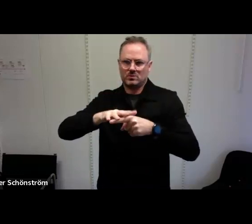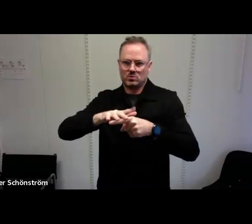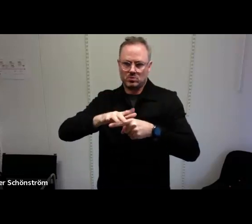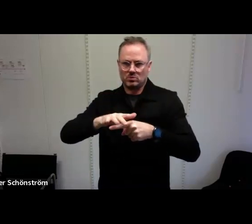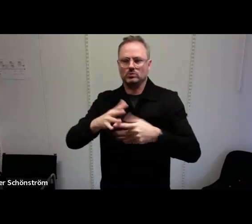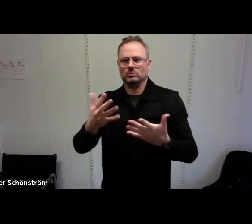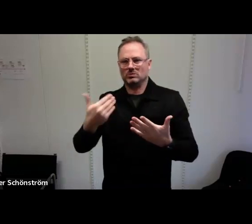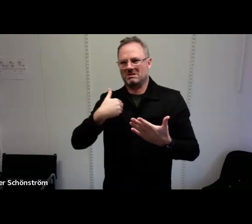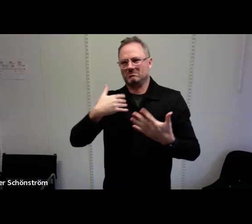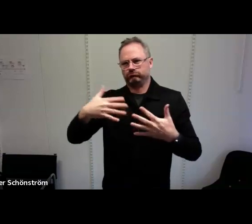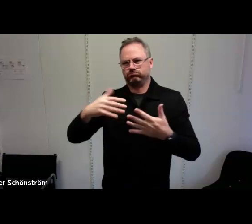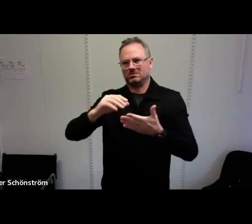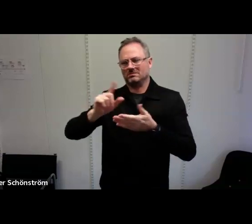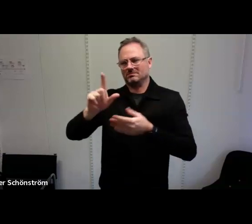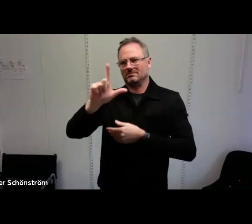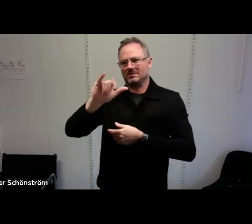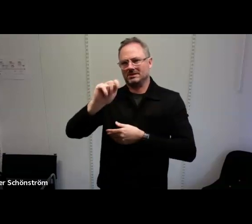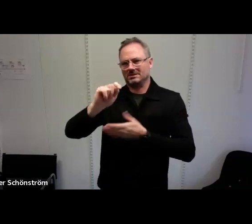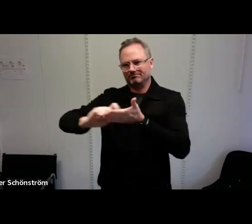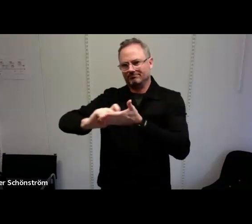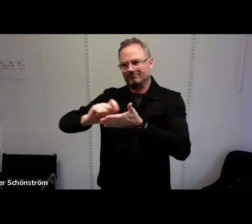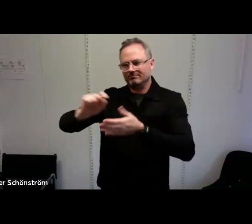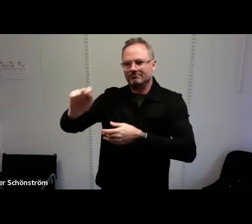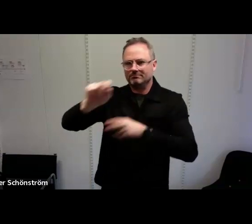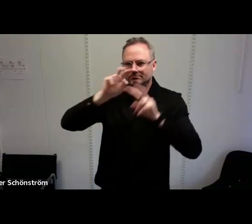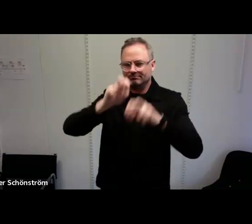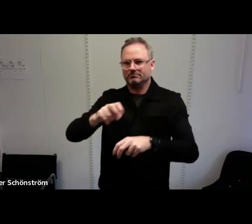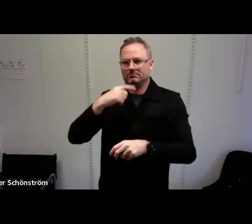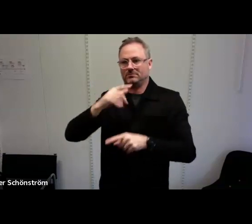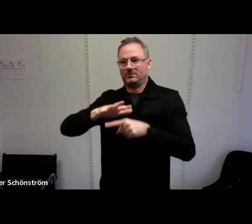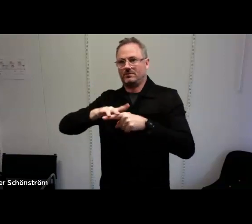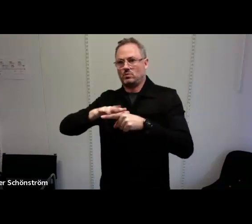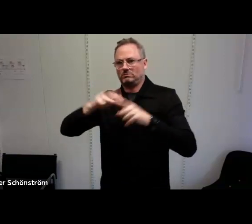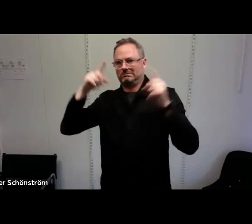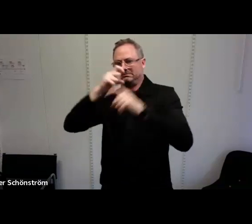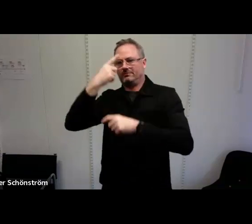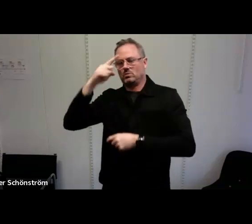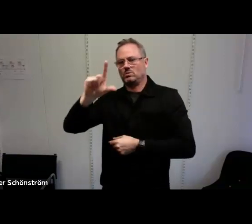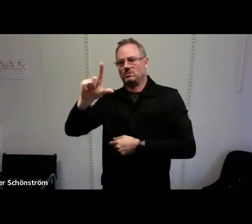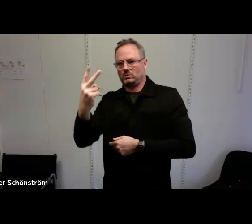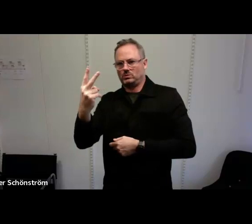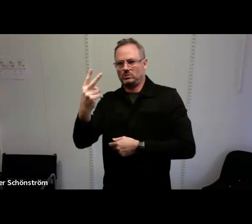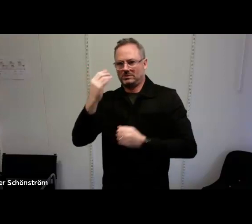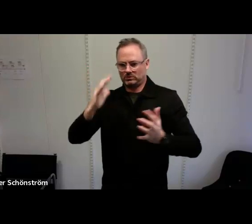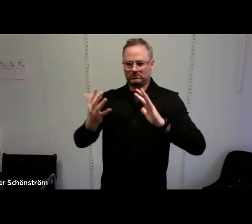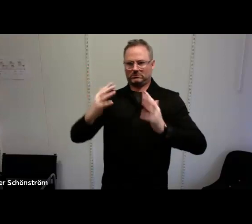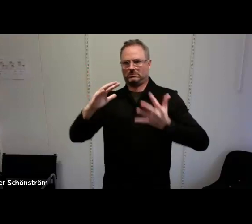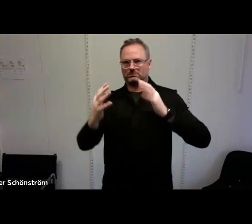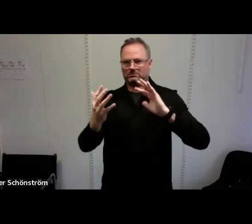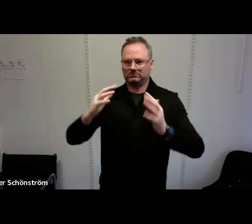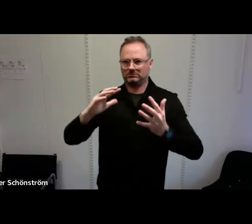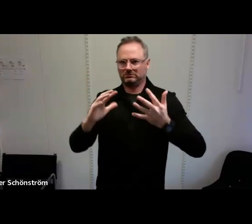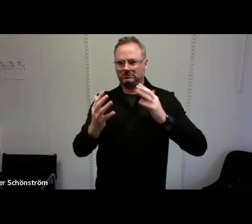We're also looking at their phonetic development and positioning. And there's been quite a bit of lit already